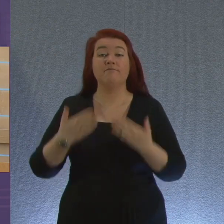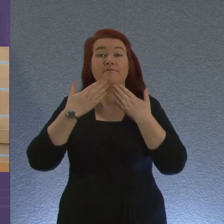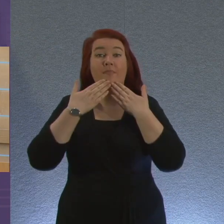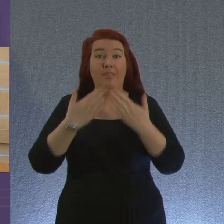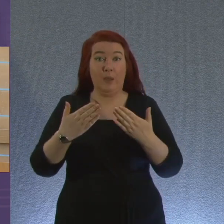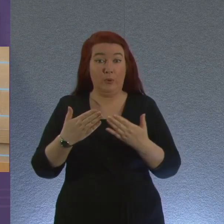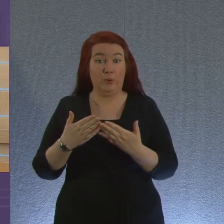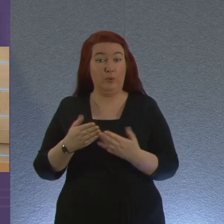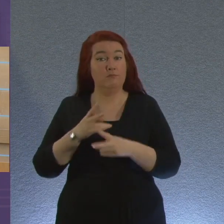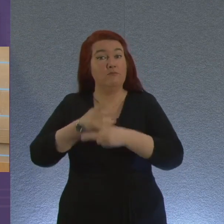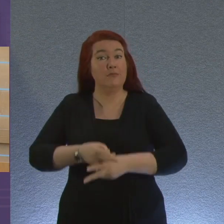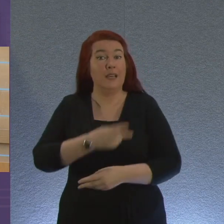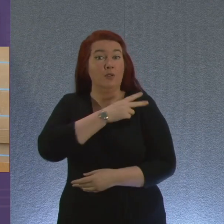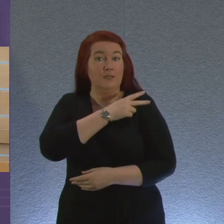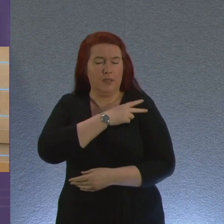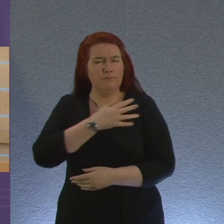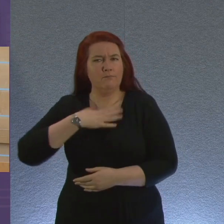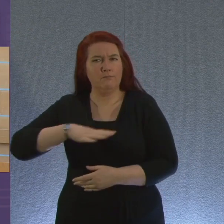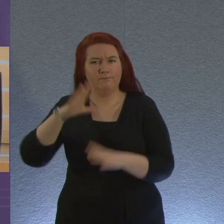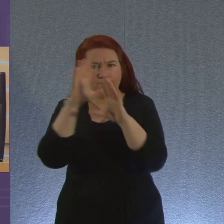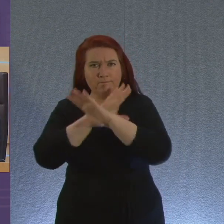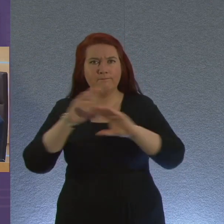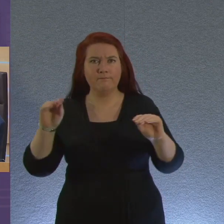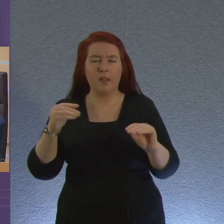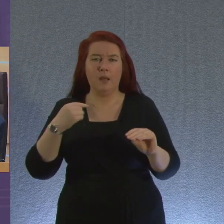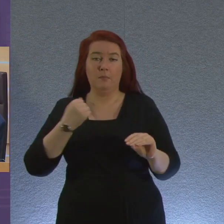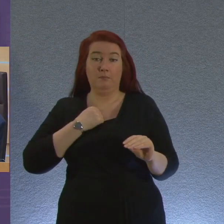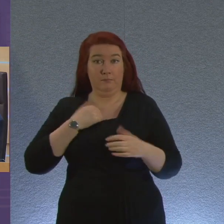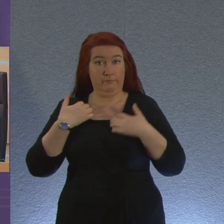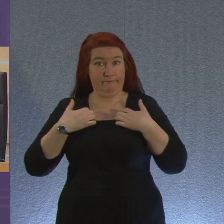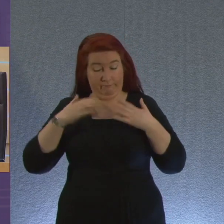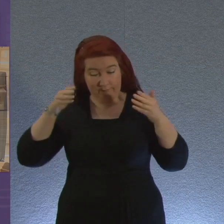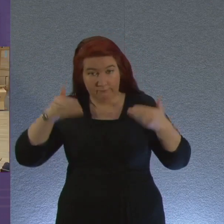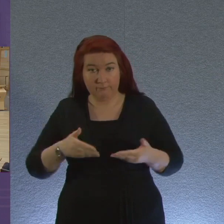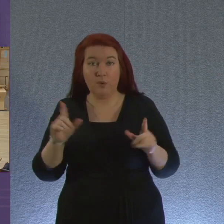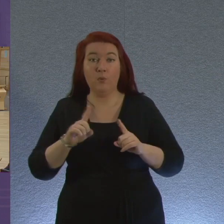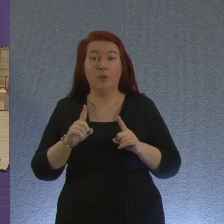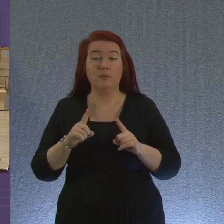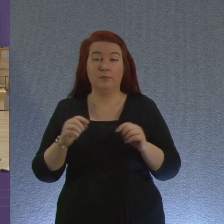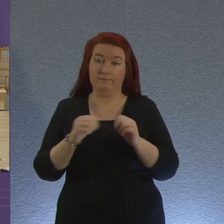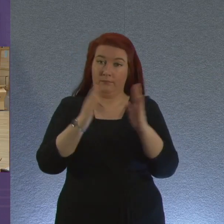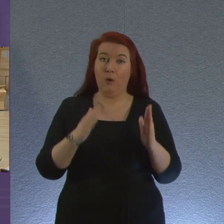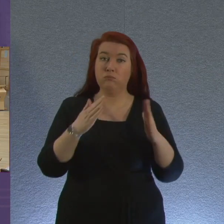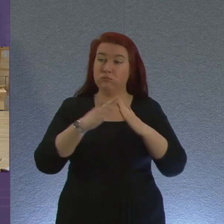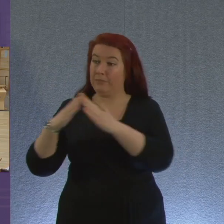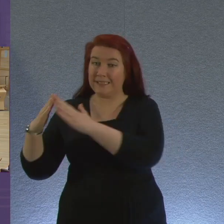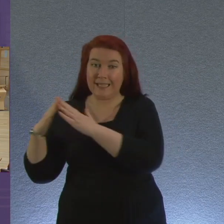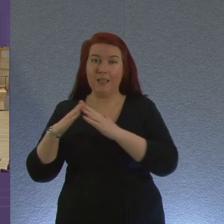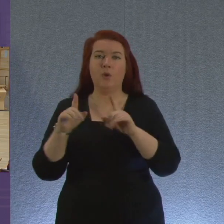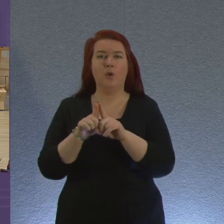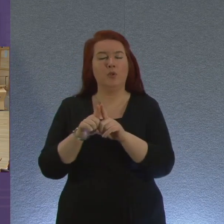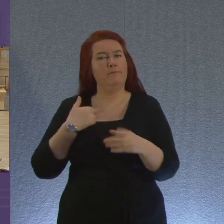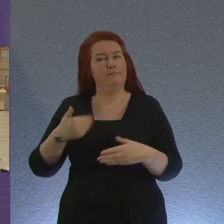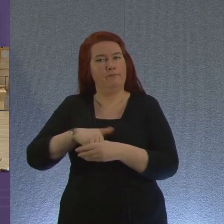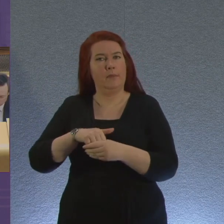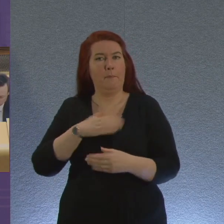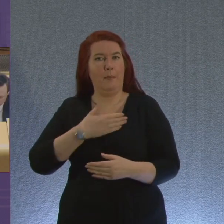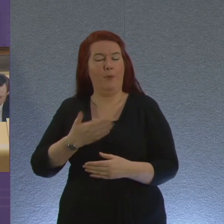by reminding members of my register of interest, specifically my interest in property and my membership of the Law Society of